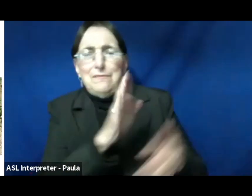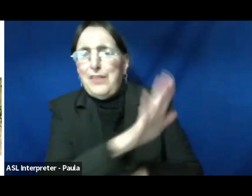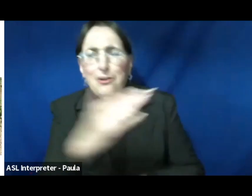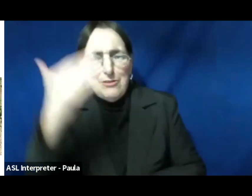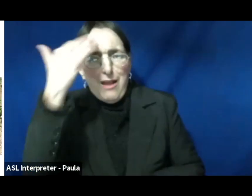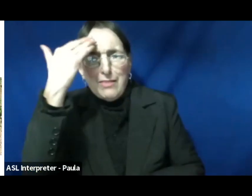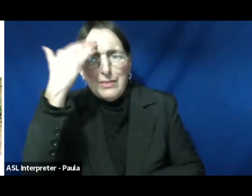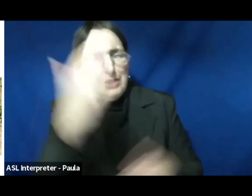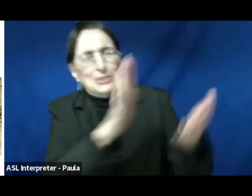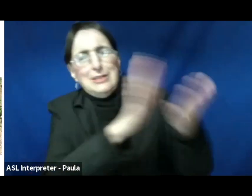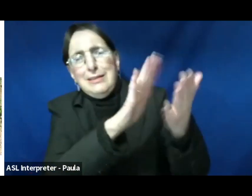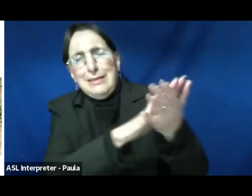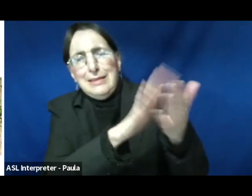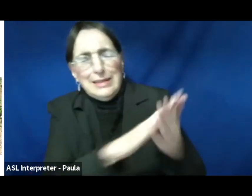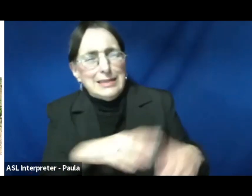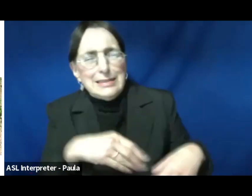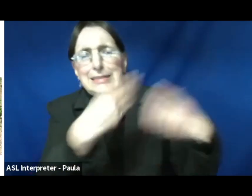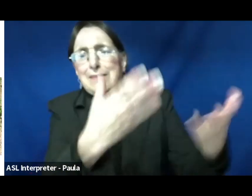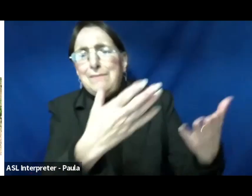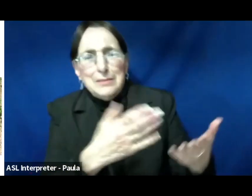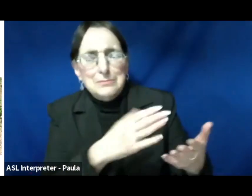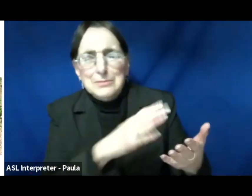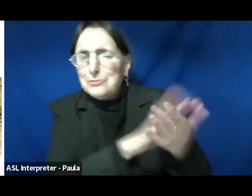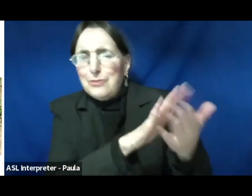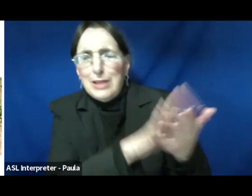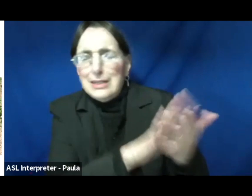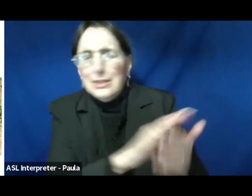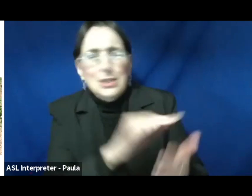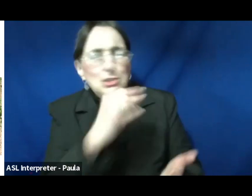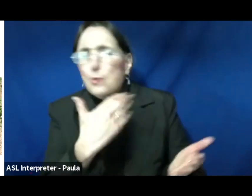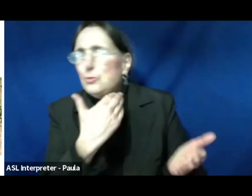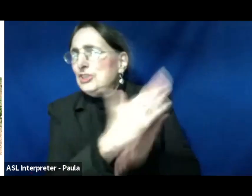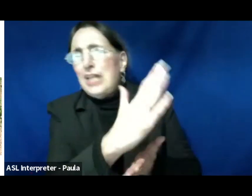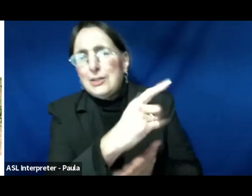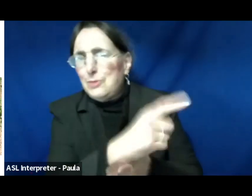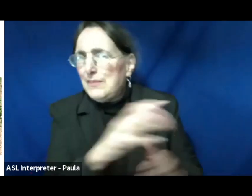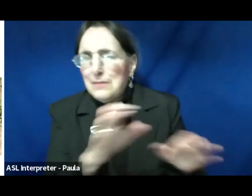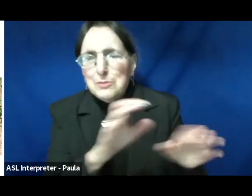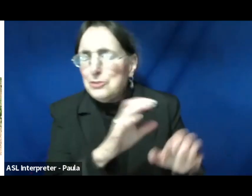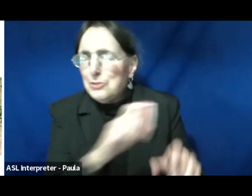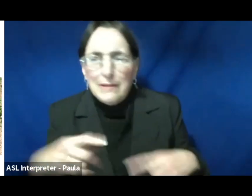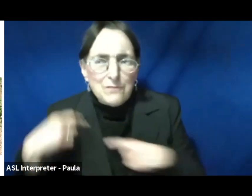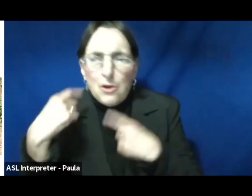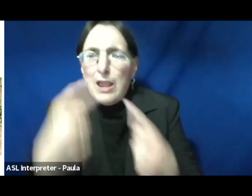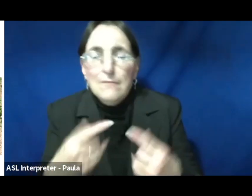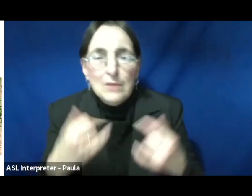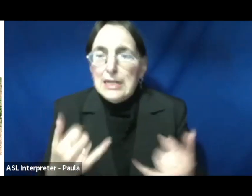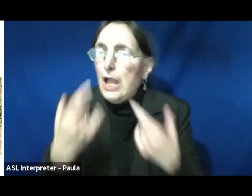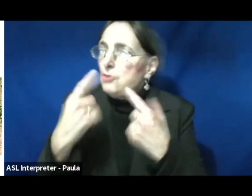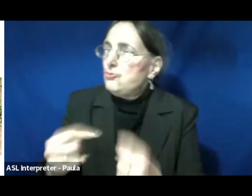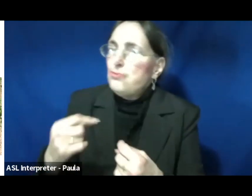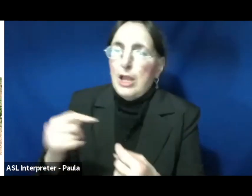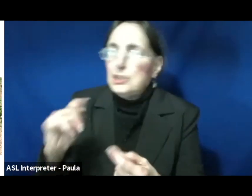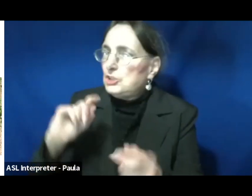Okay? Don't be rejecting what they have been doing forever and you're now trying to recast it as something new.